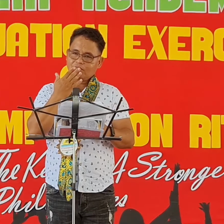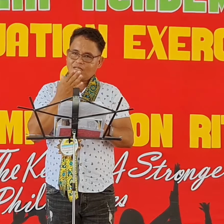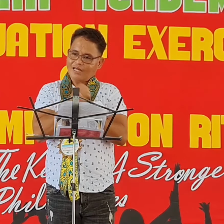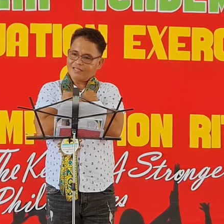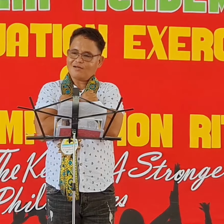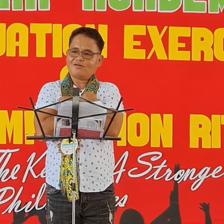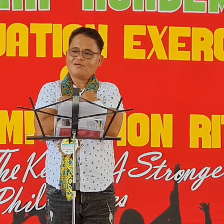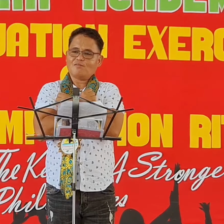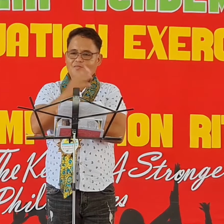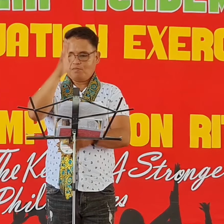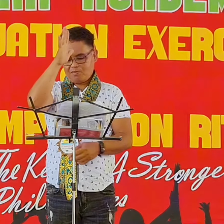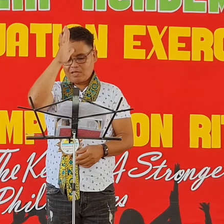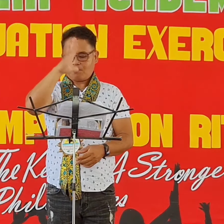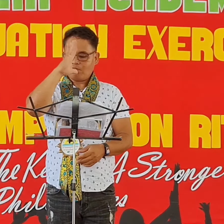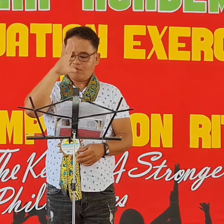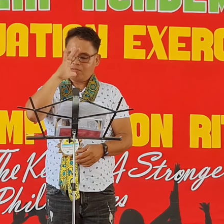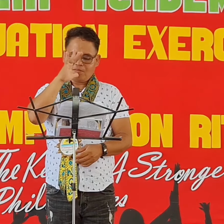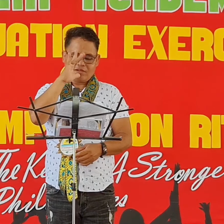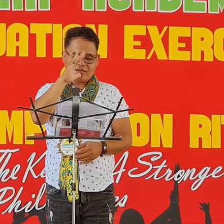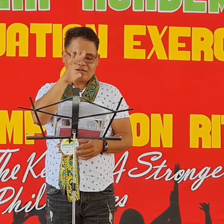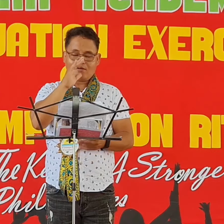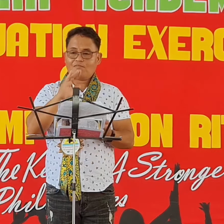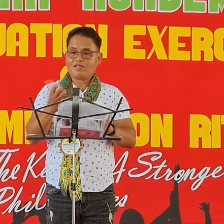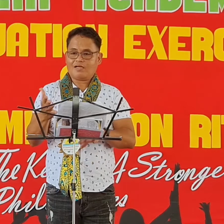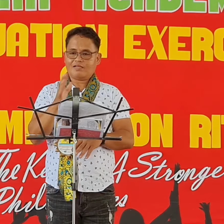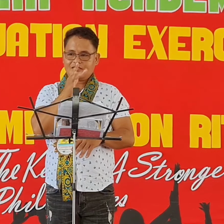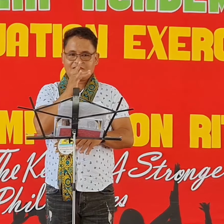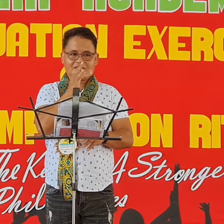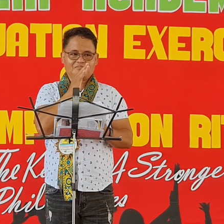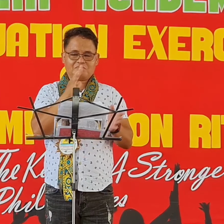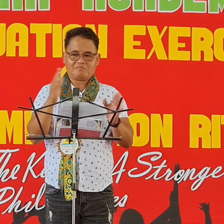After our youngest sister's graduation. Our beloved mother died.